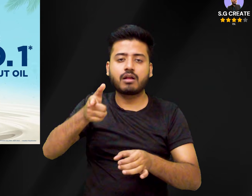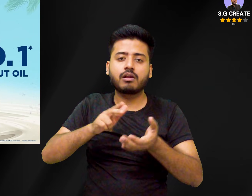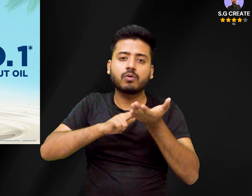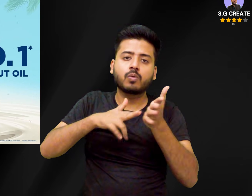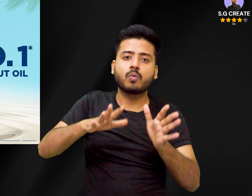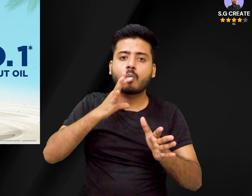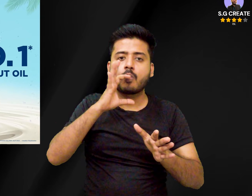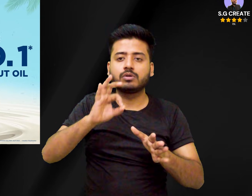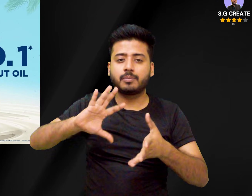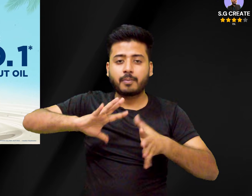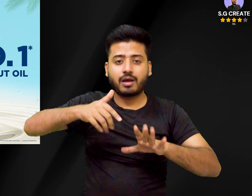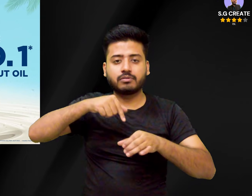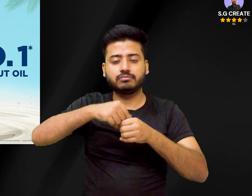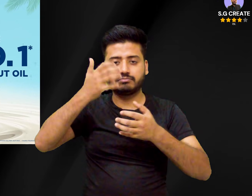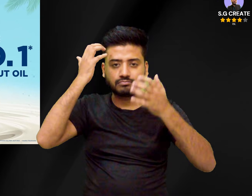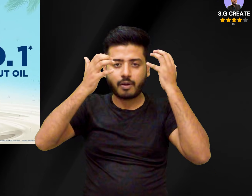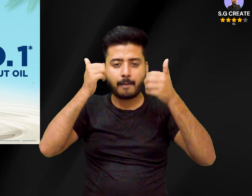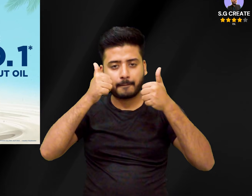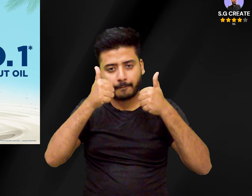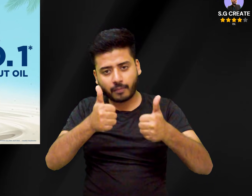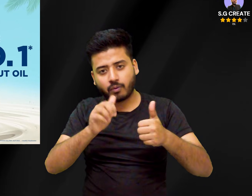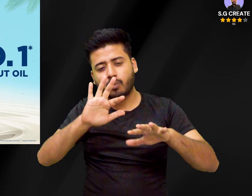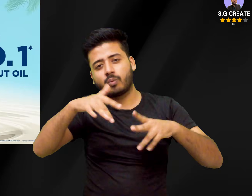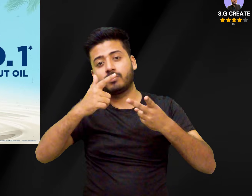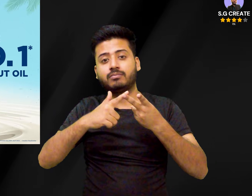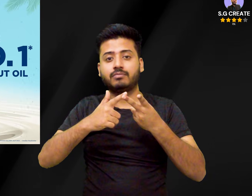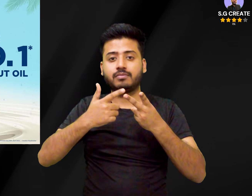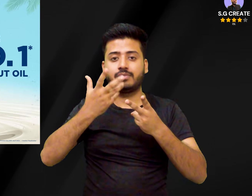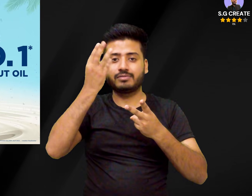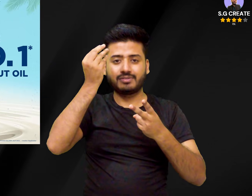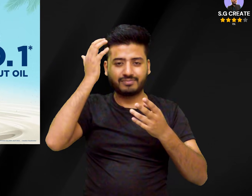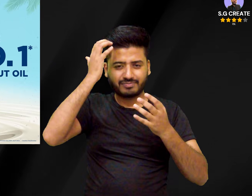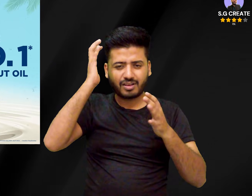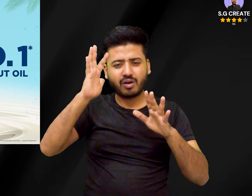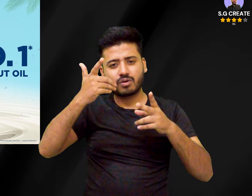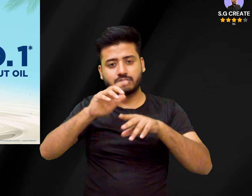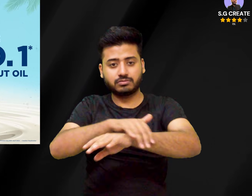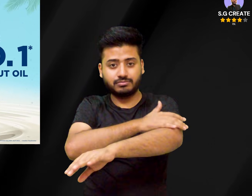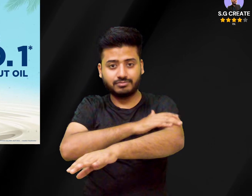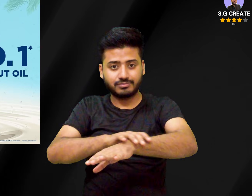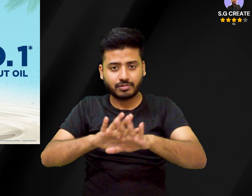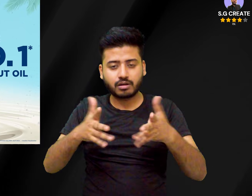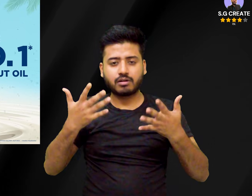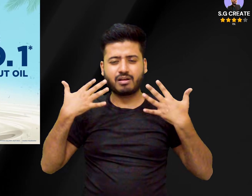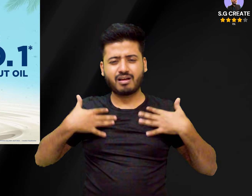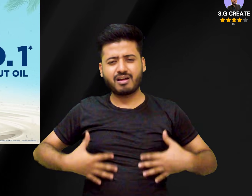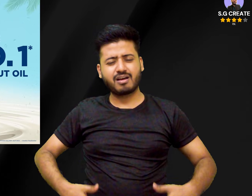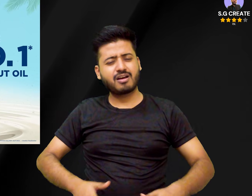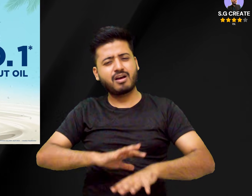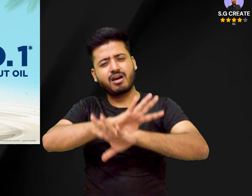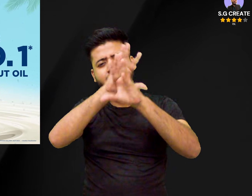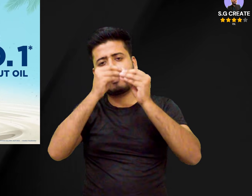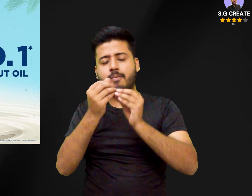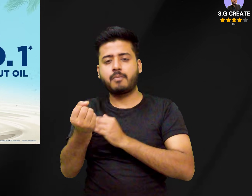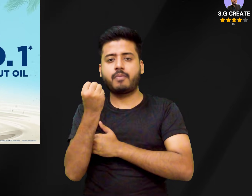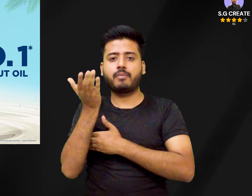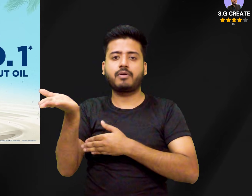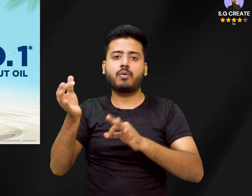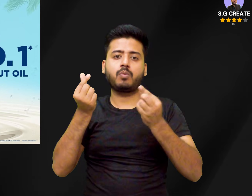bowl of hot water or rubbing a small amount between your palms. Section your hair. Separate your hair into sections to ensure you can distribute